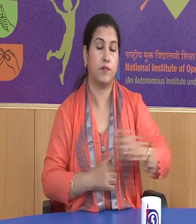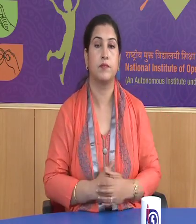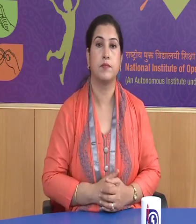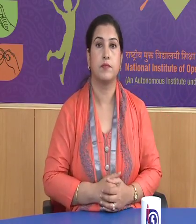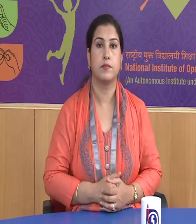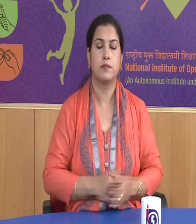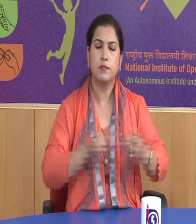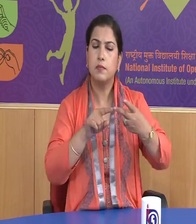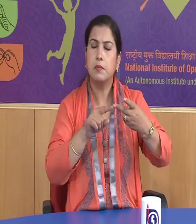It means